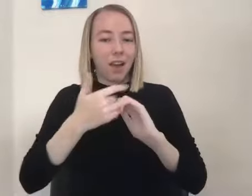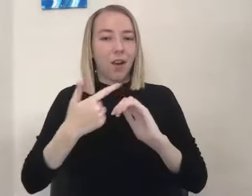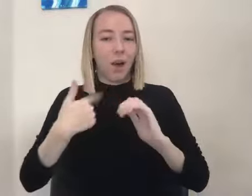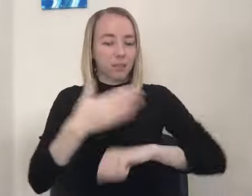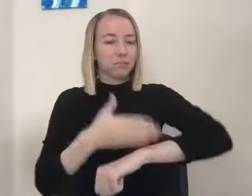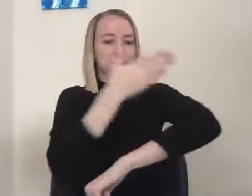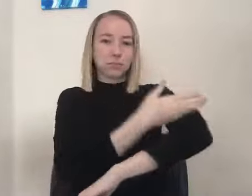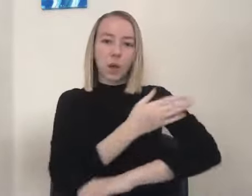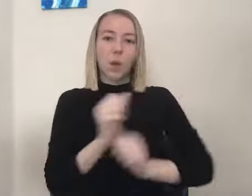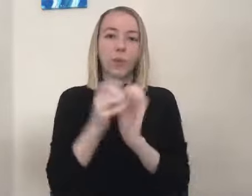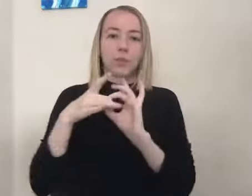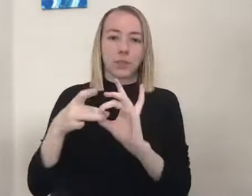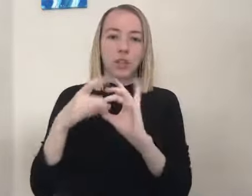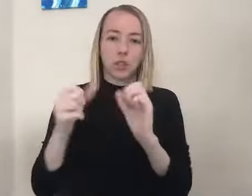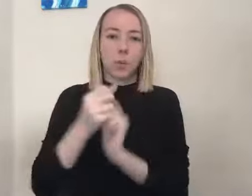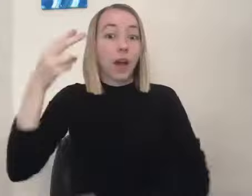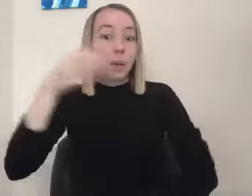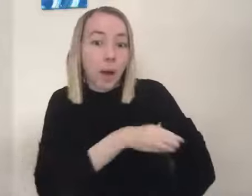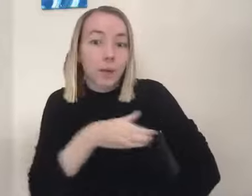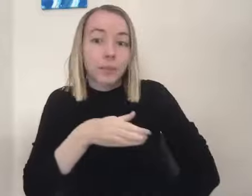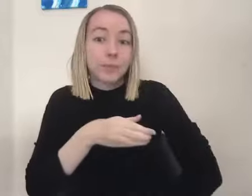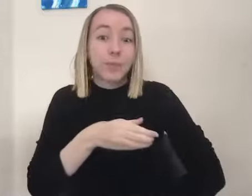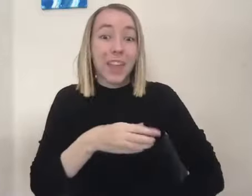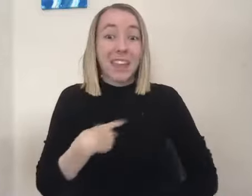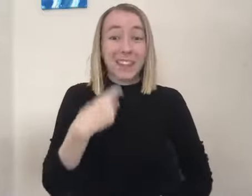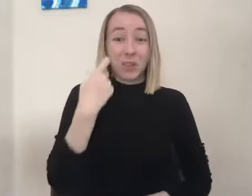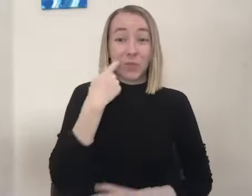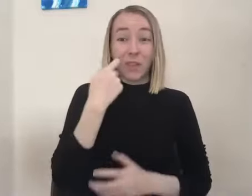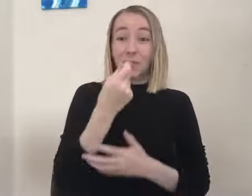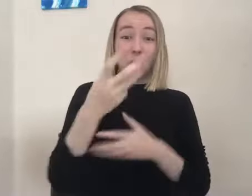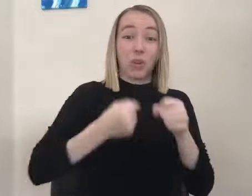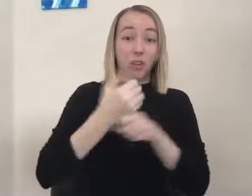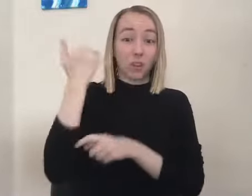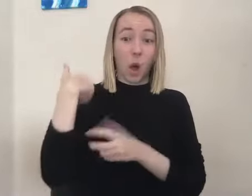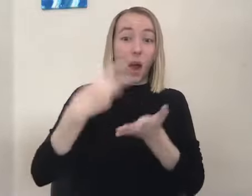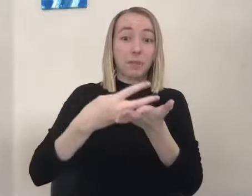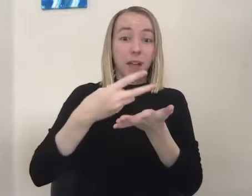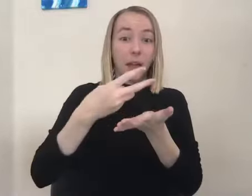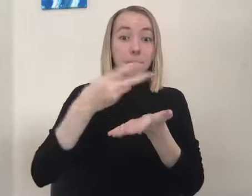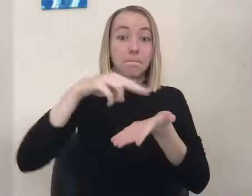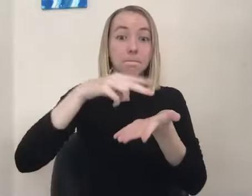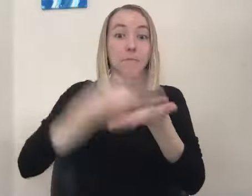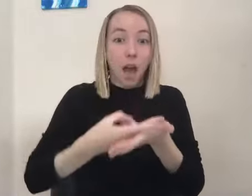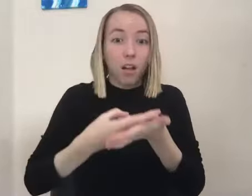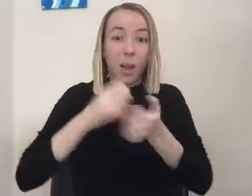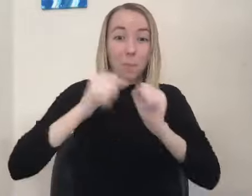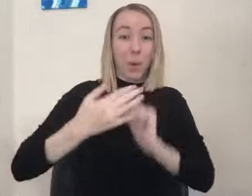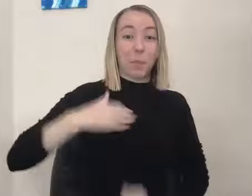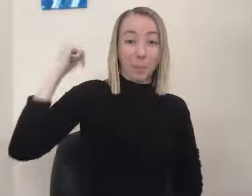to trust. I don't depend on Pat, I depend on God. I've got a great relationship with my higher power. And then we'll move on.